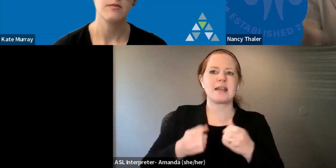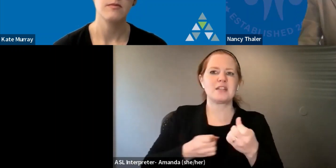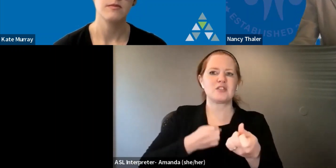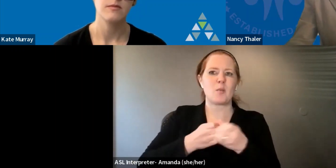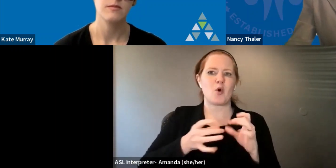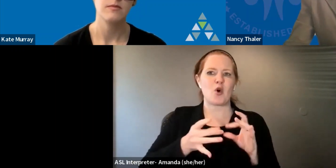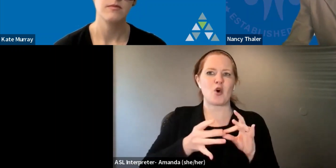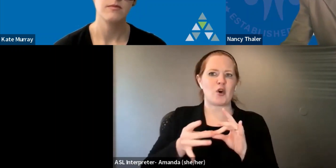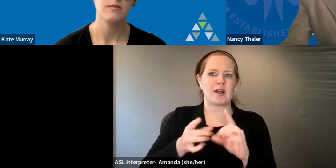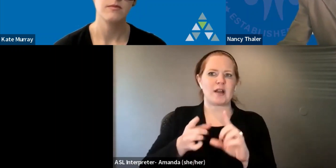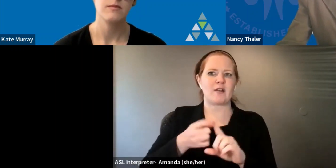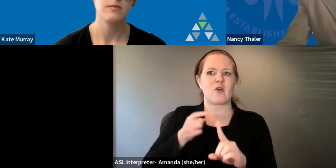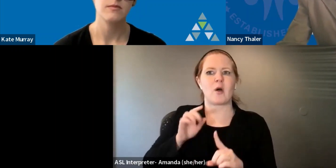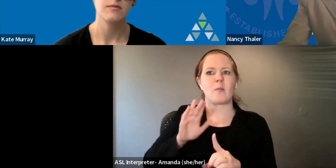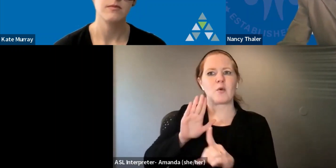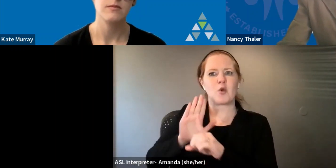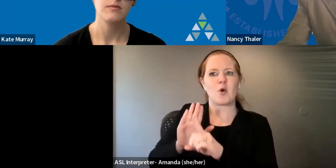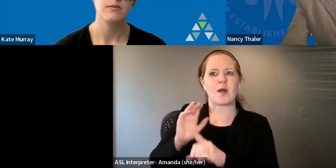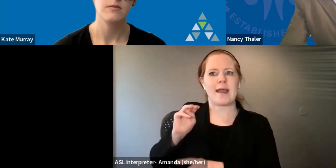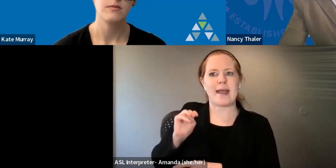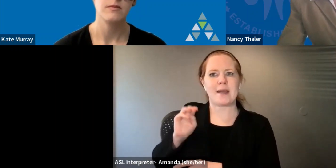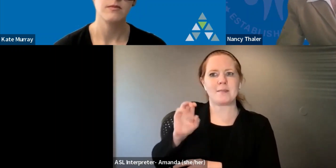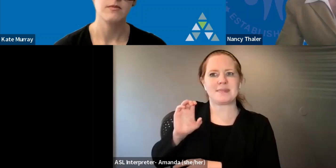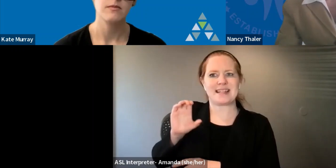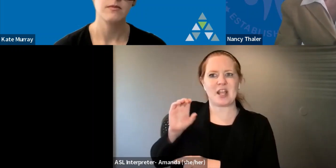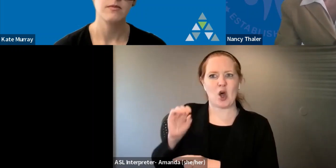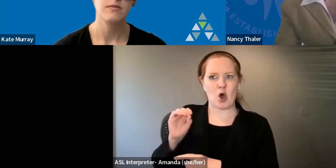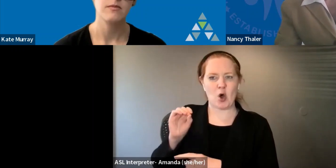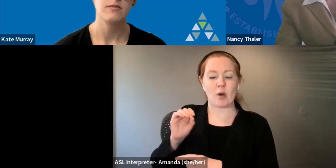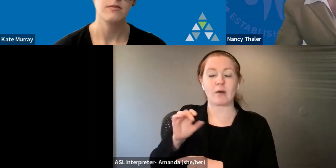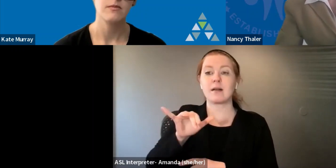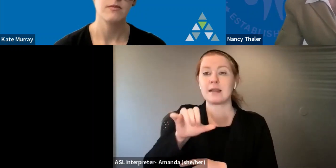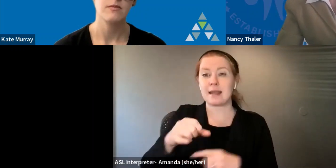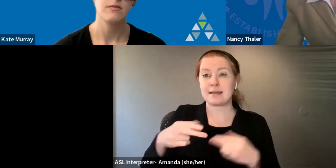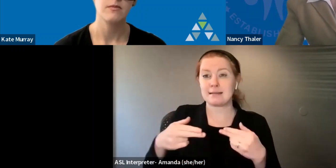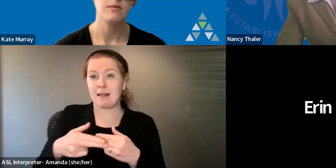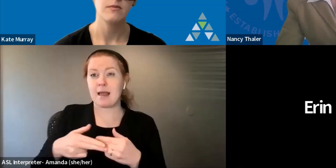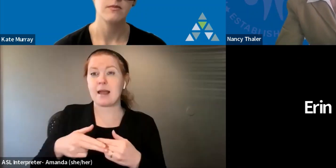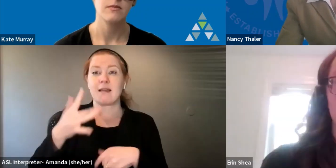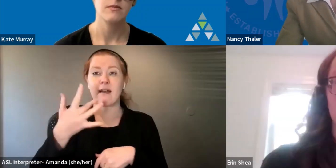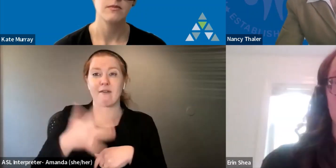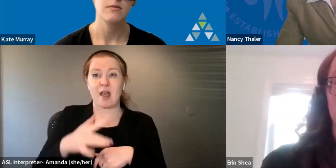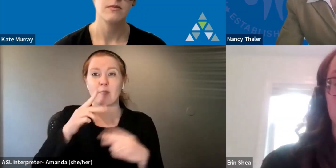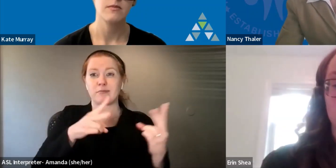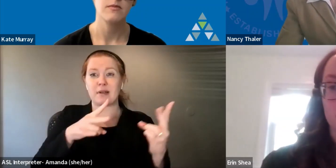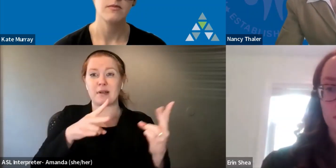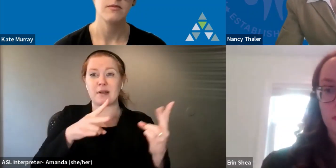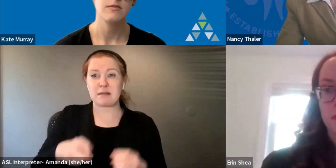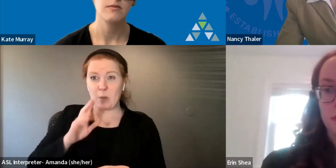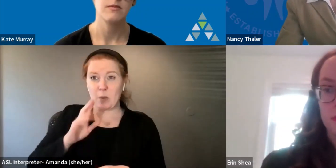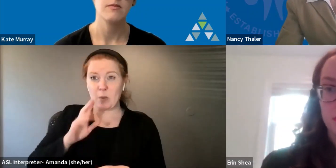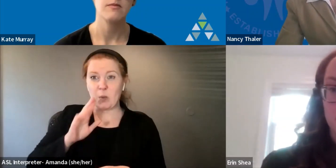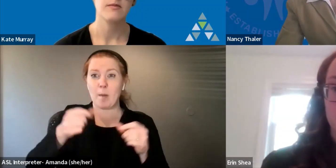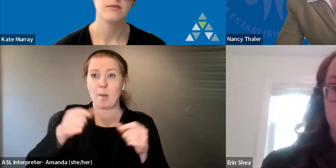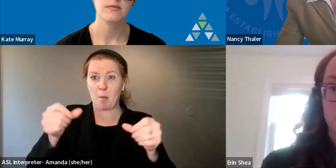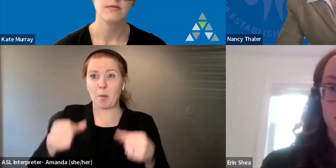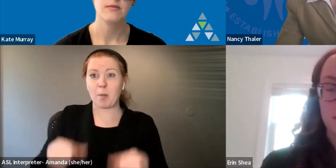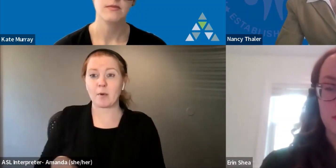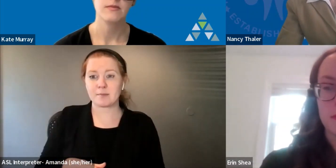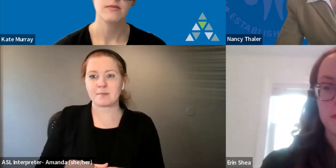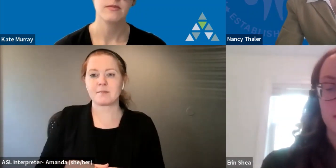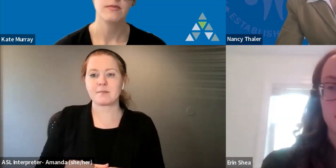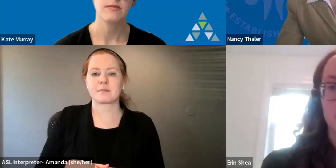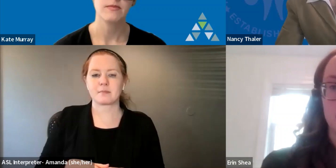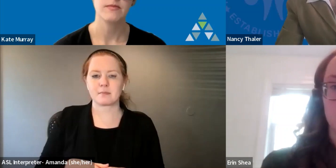your MCO. And yes, the slides will be available for download when they are posted.